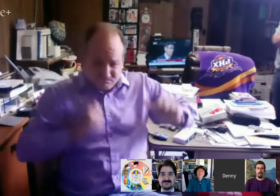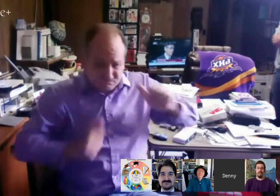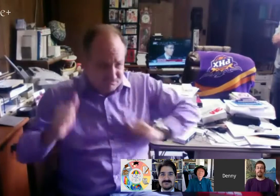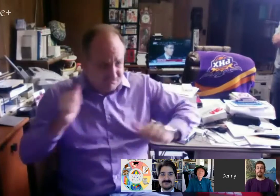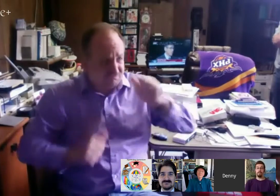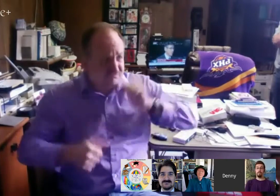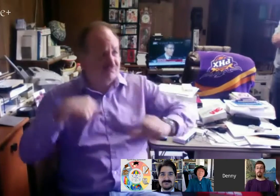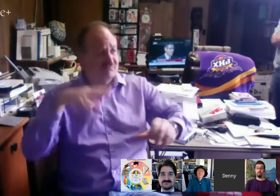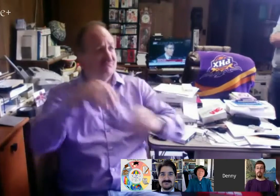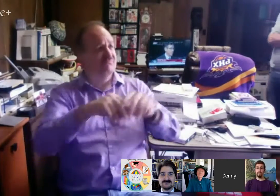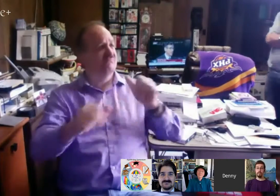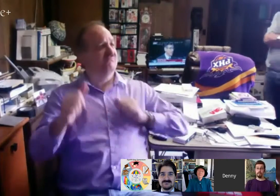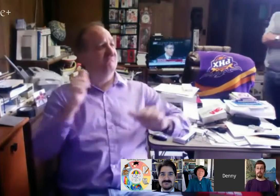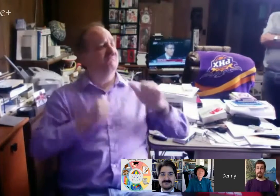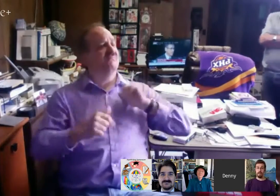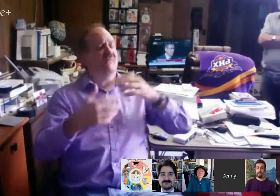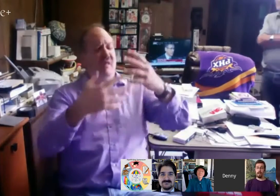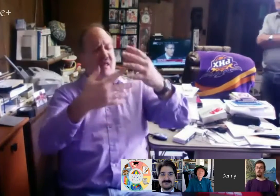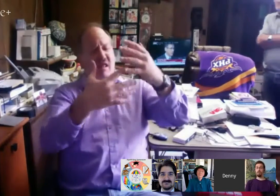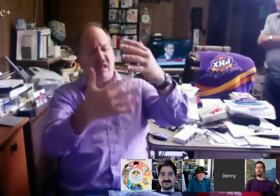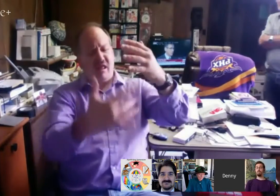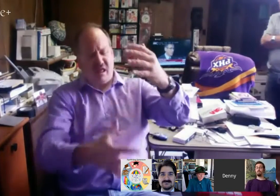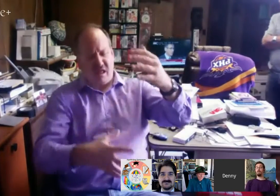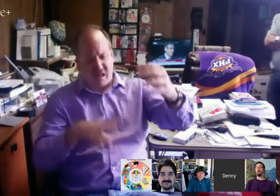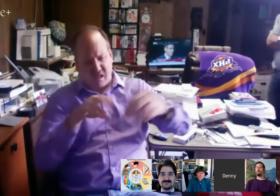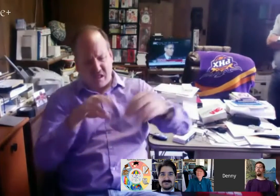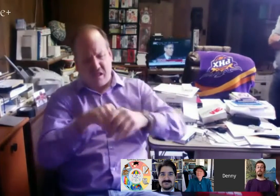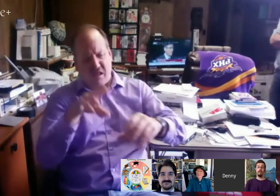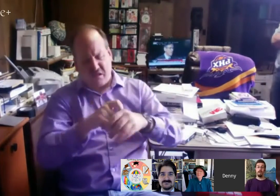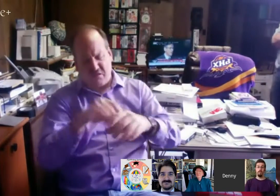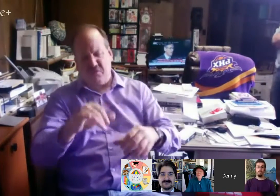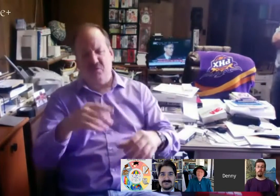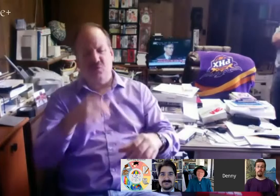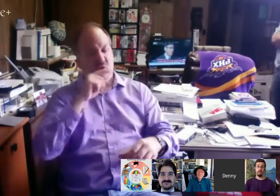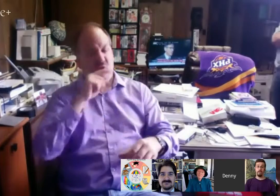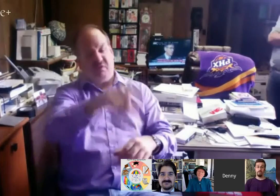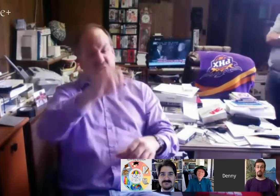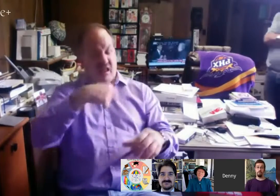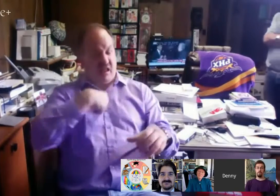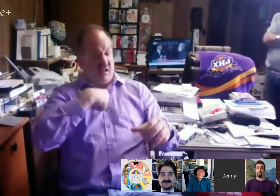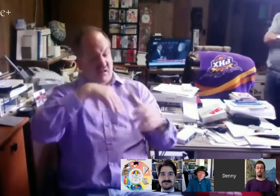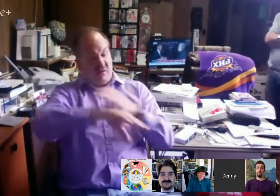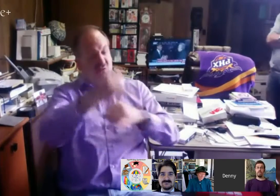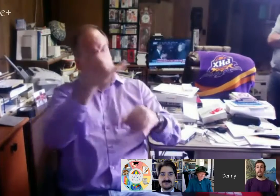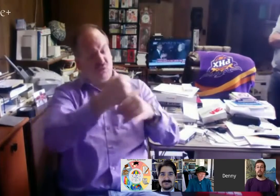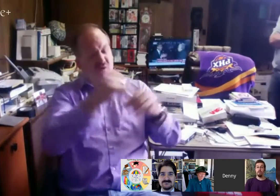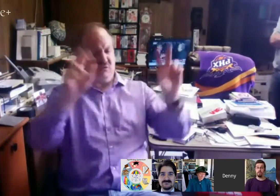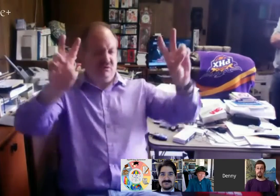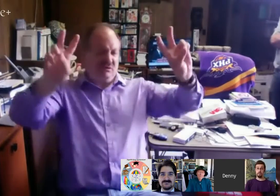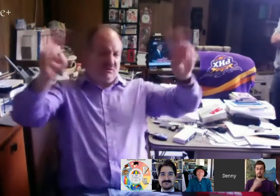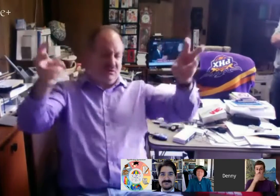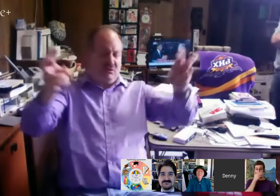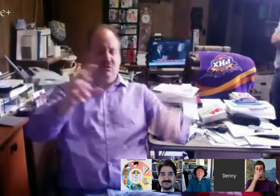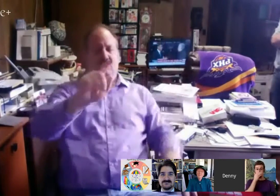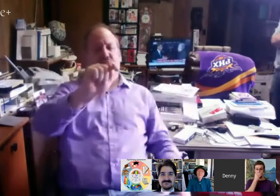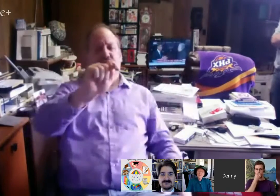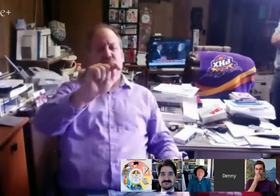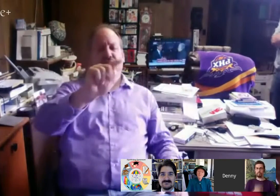the class meetings, and I was able to be involved in different theaters.